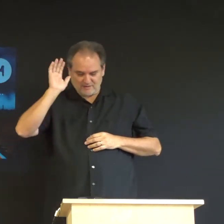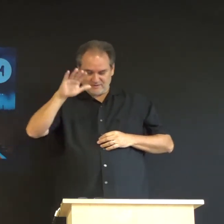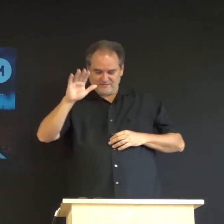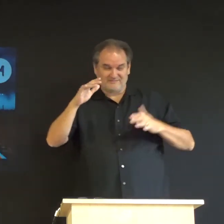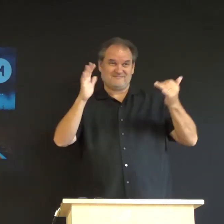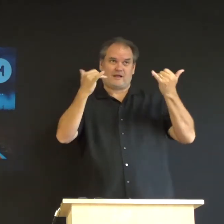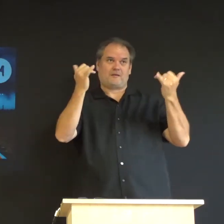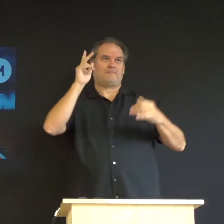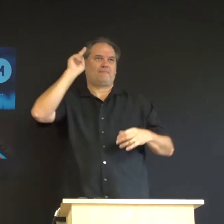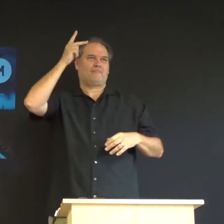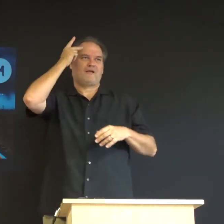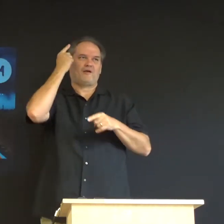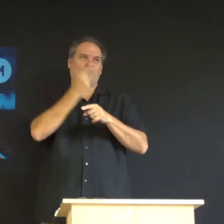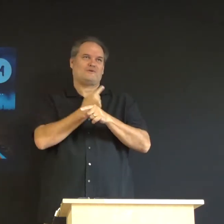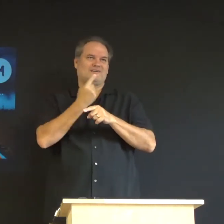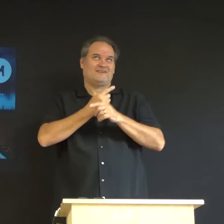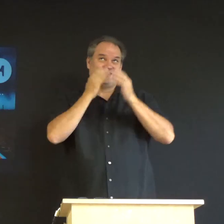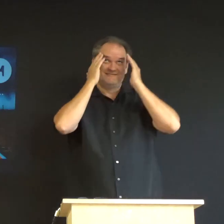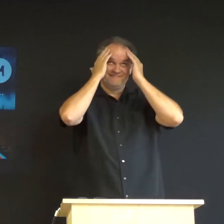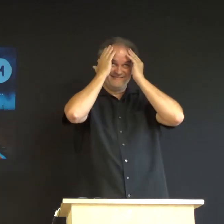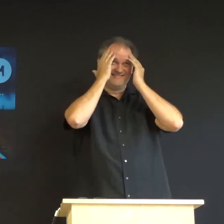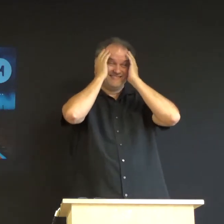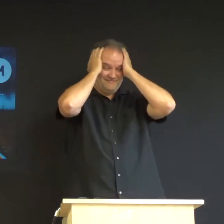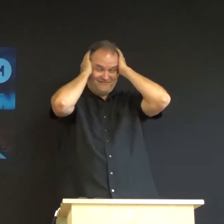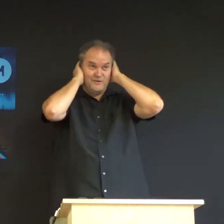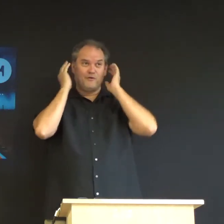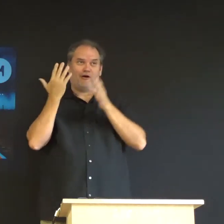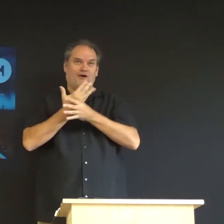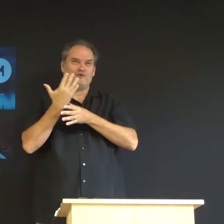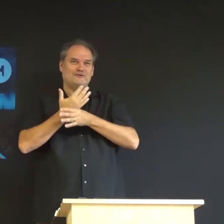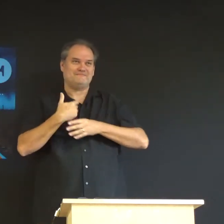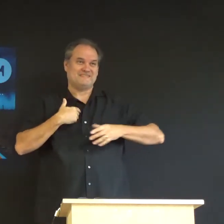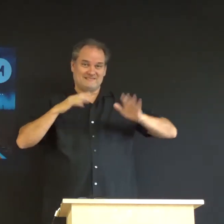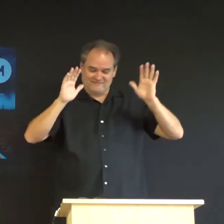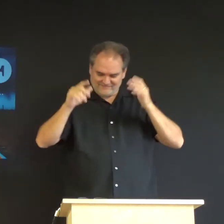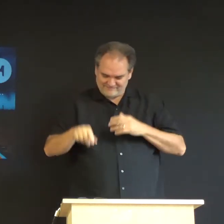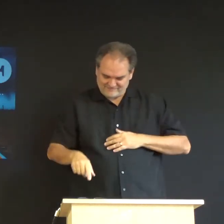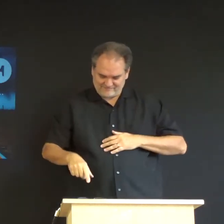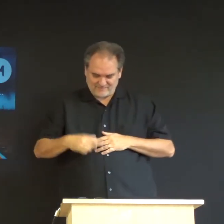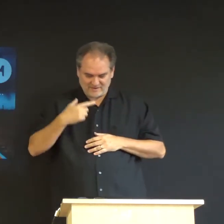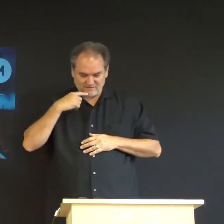Of course, a lot of current messages bothers me.